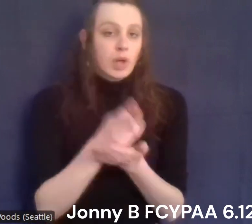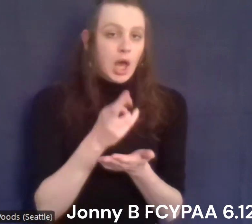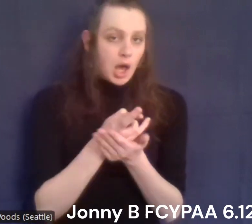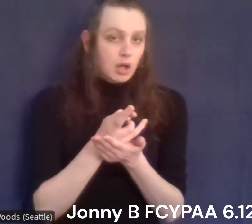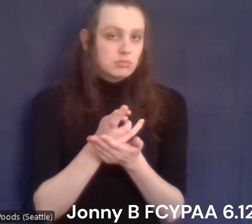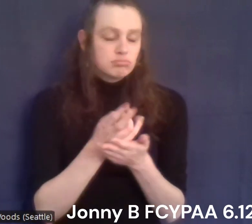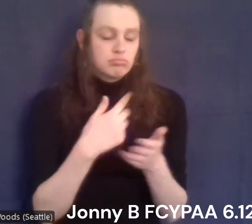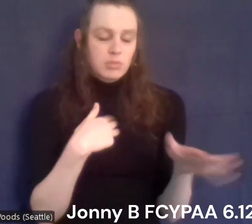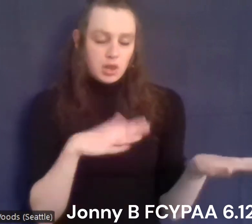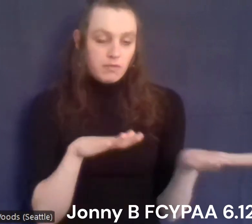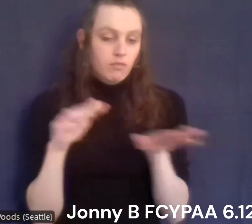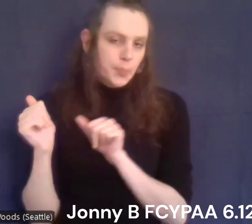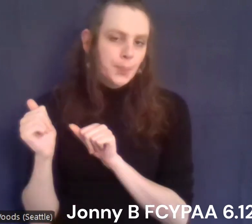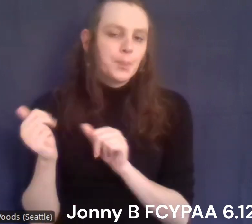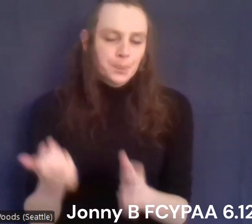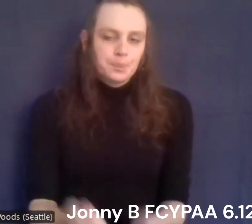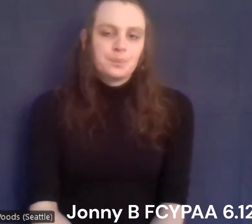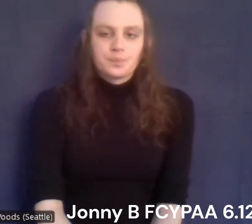and